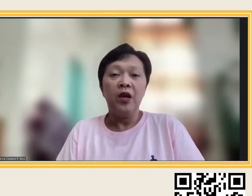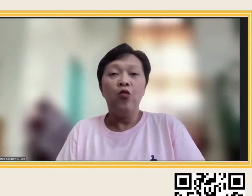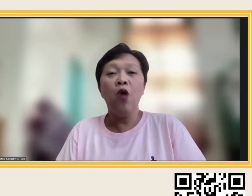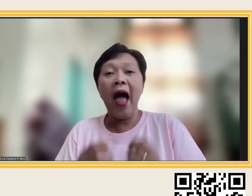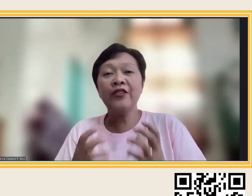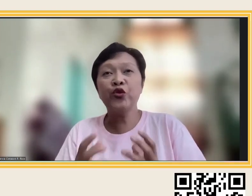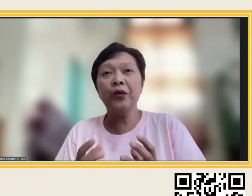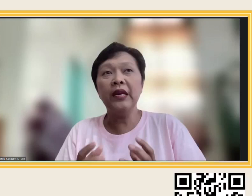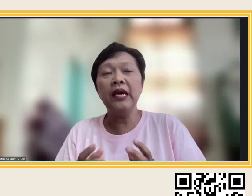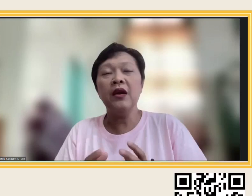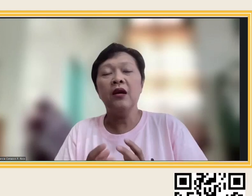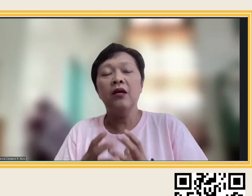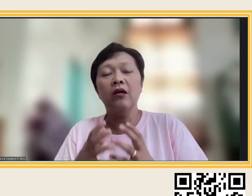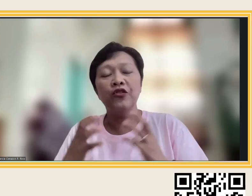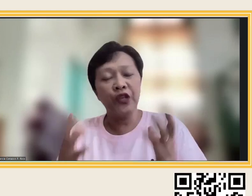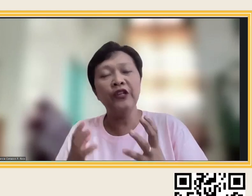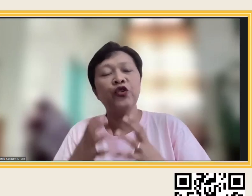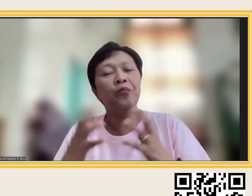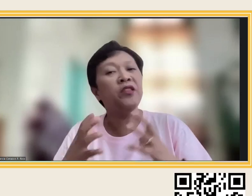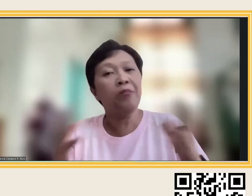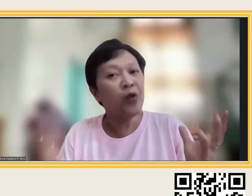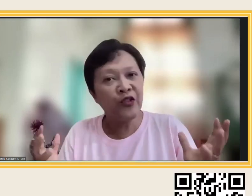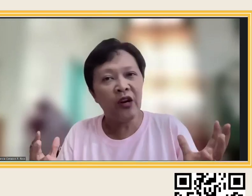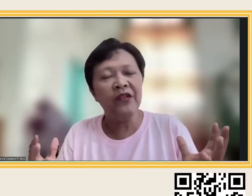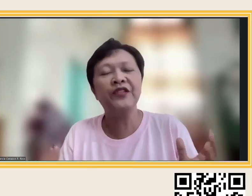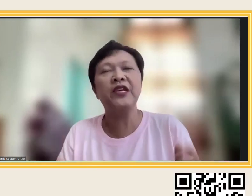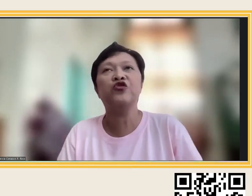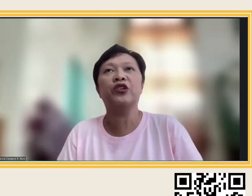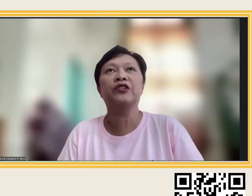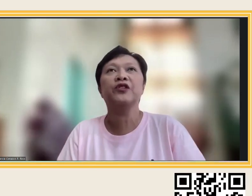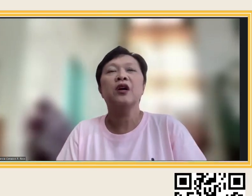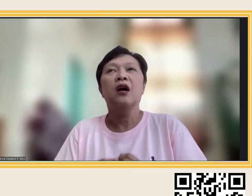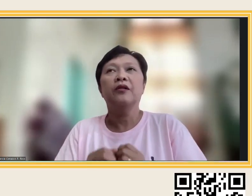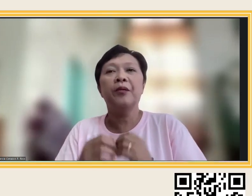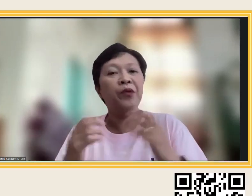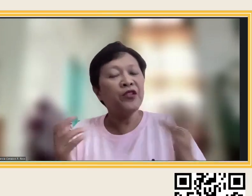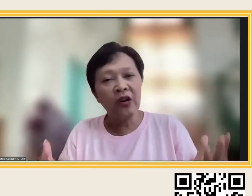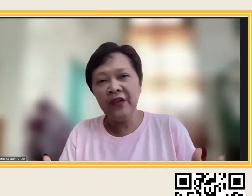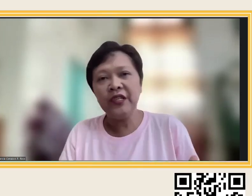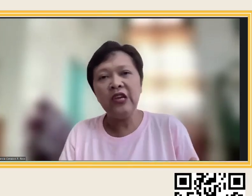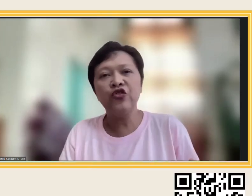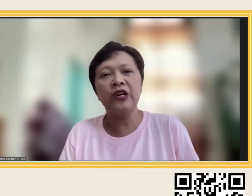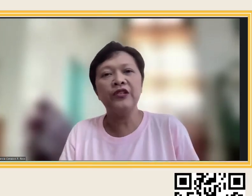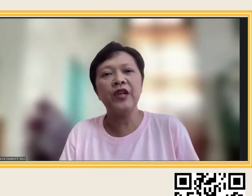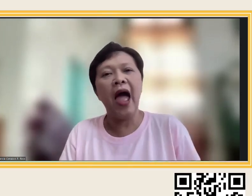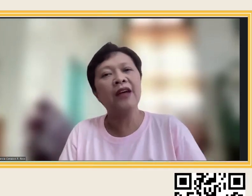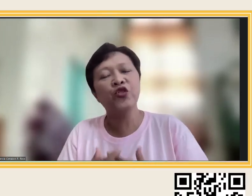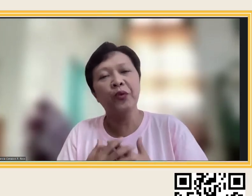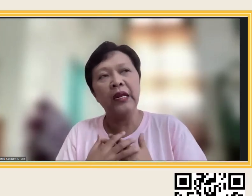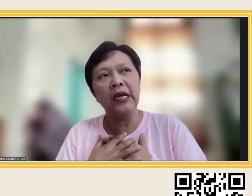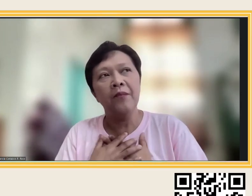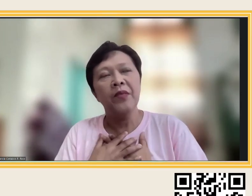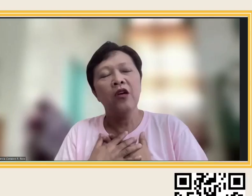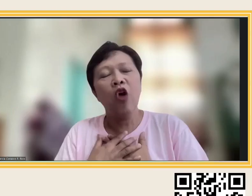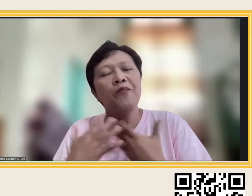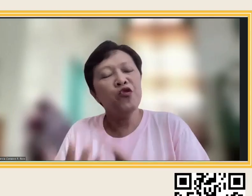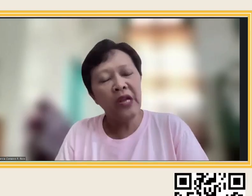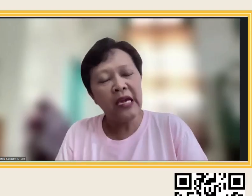students who actually considered to be the pre-service teachers, the pre-service teachers